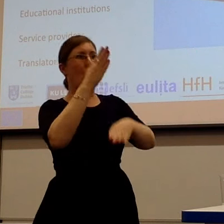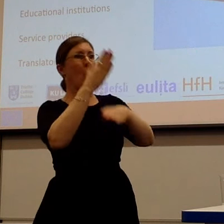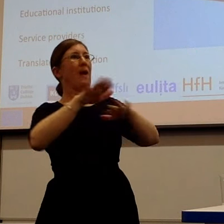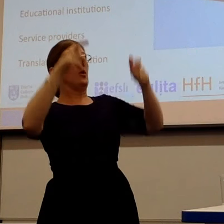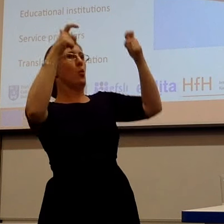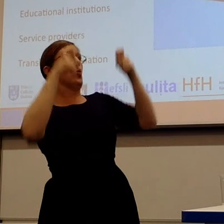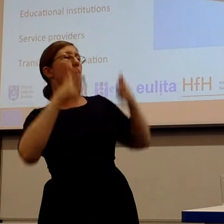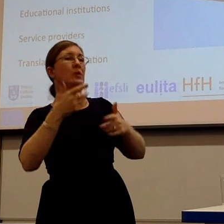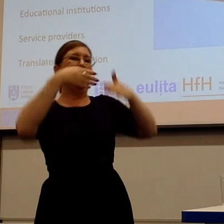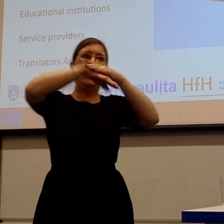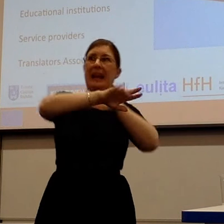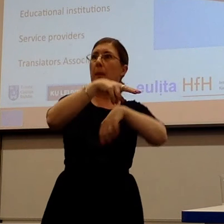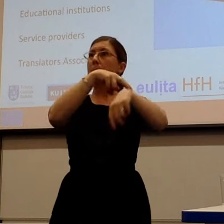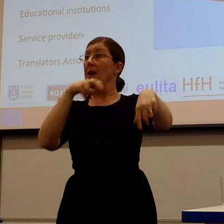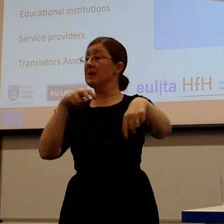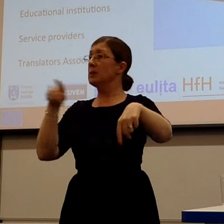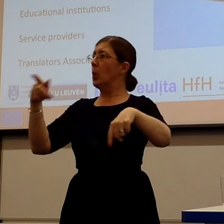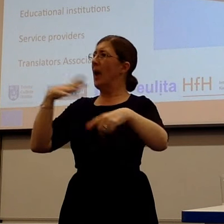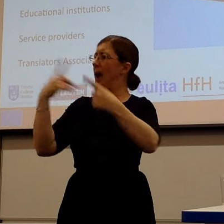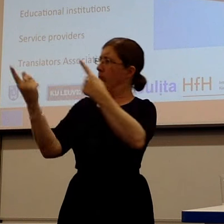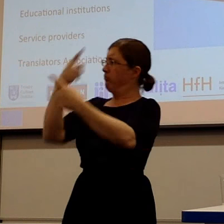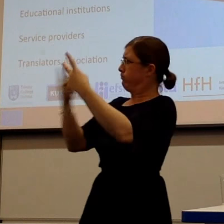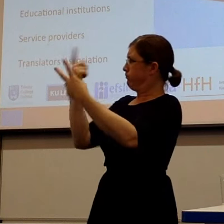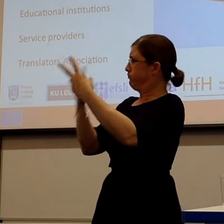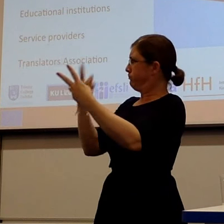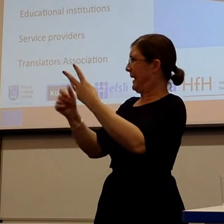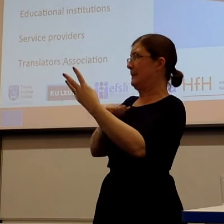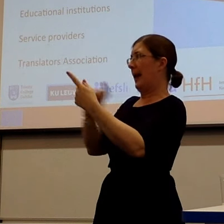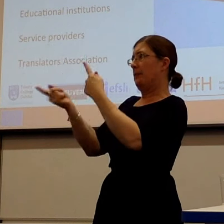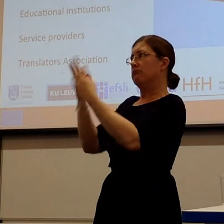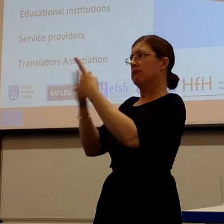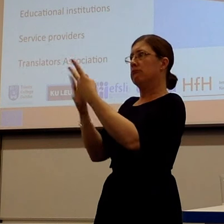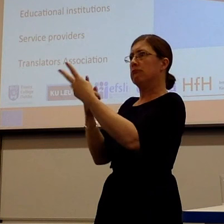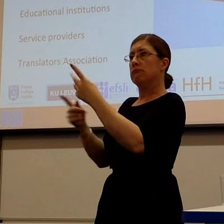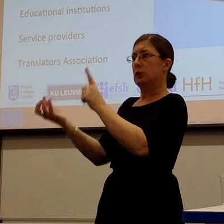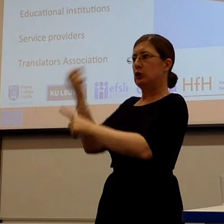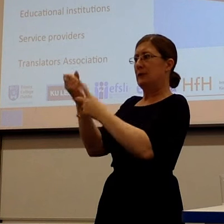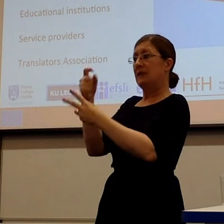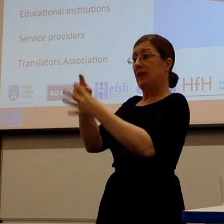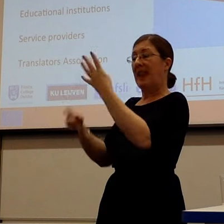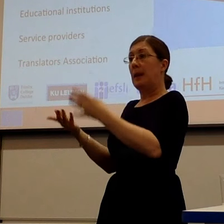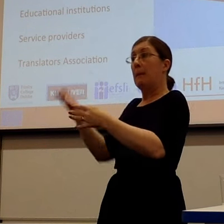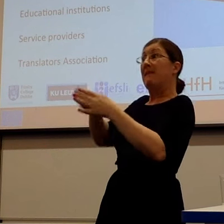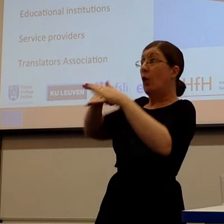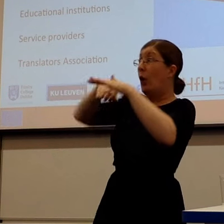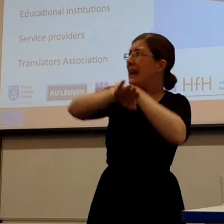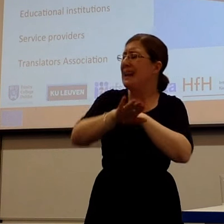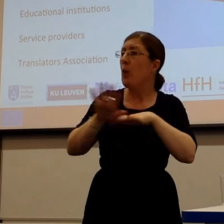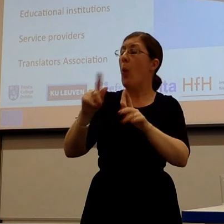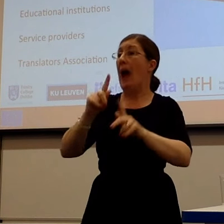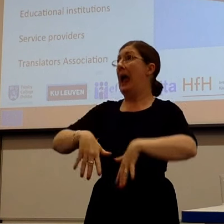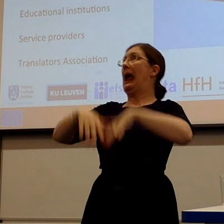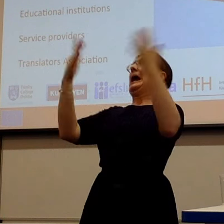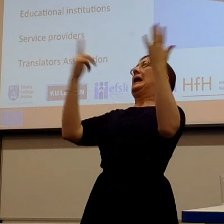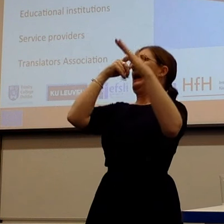We also asked about when someone was in a police setting or a court setting, what kind of criteria did they have to meet